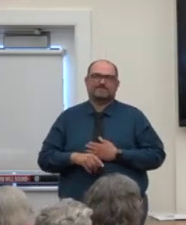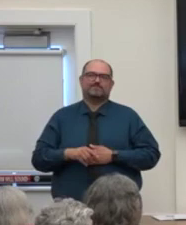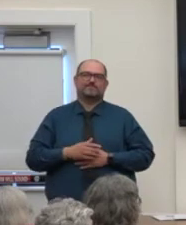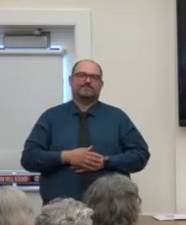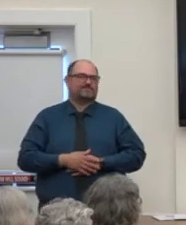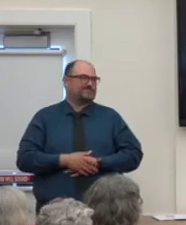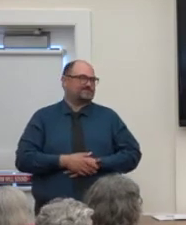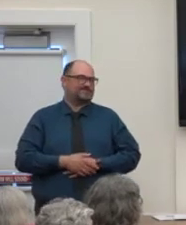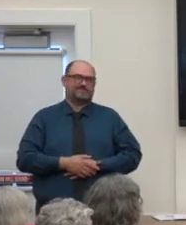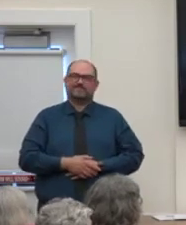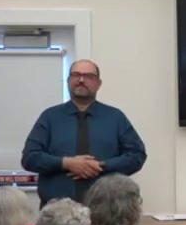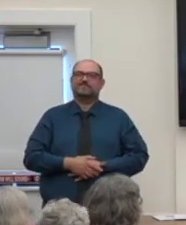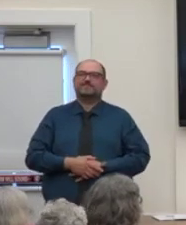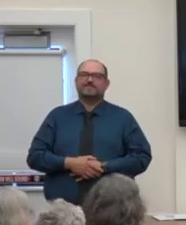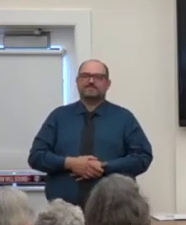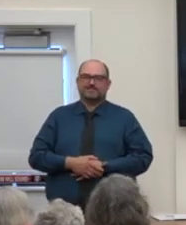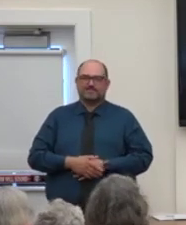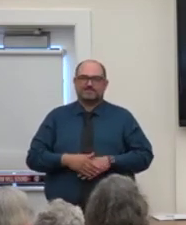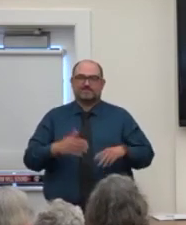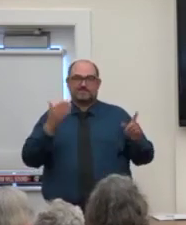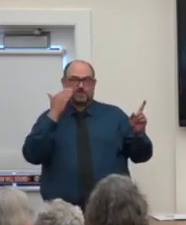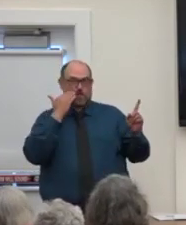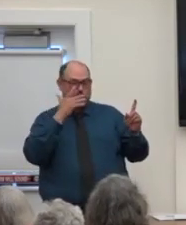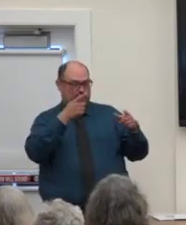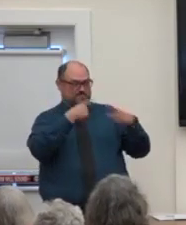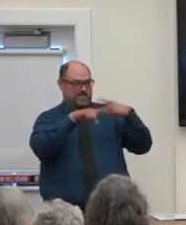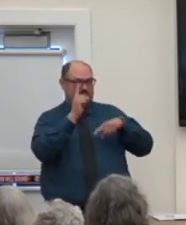Do you have a sign for old maid?